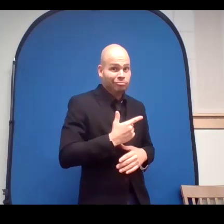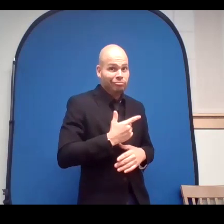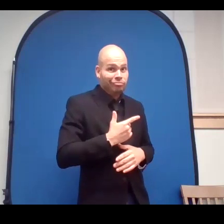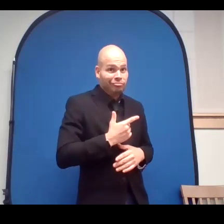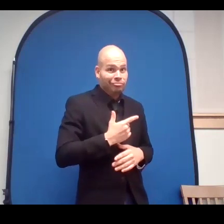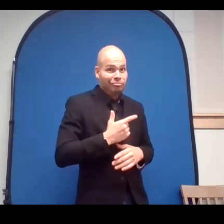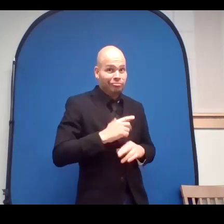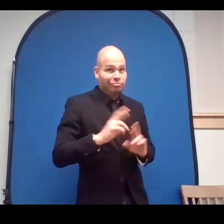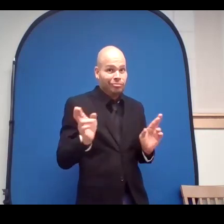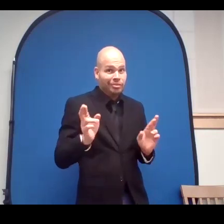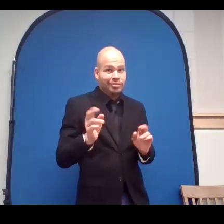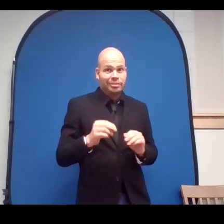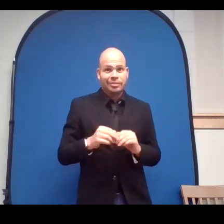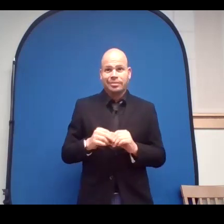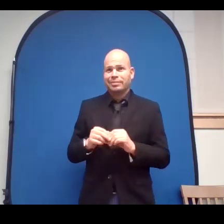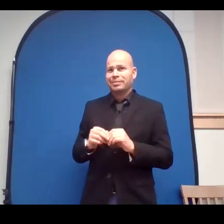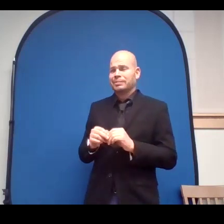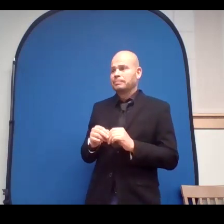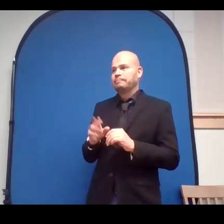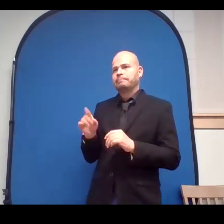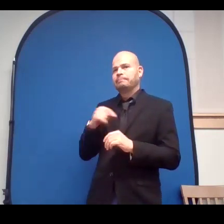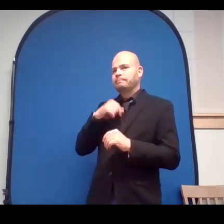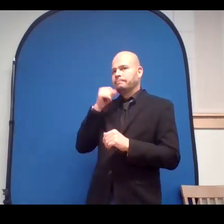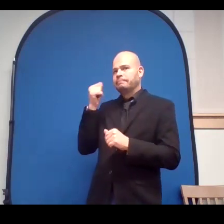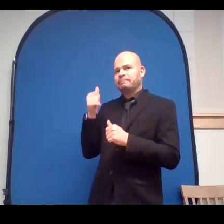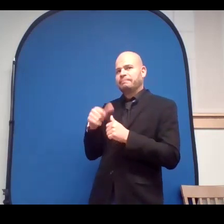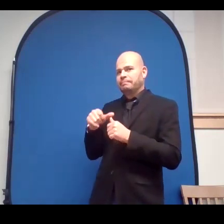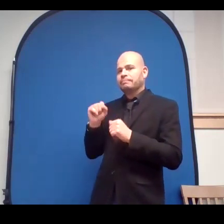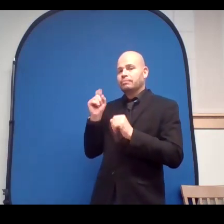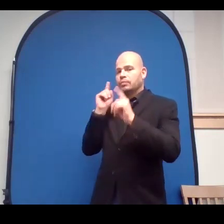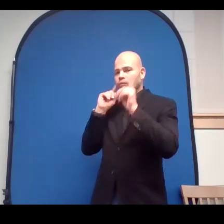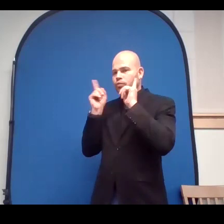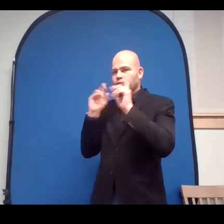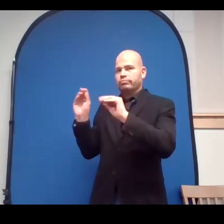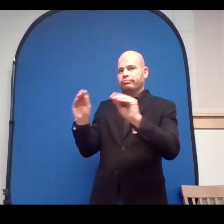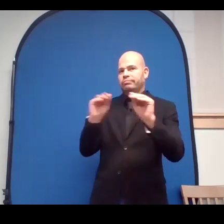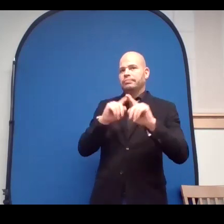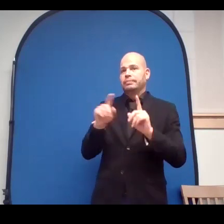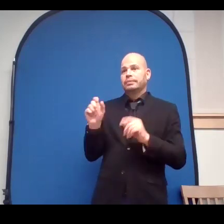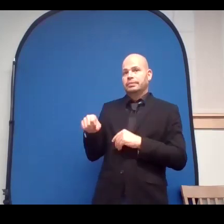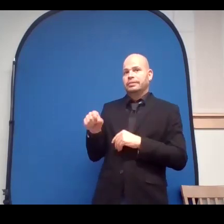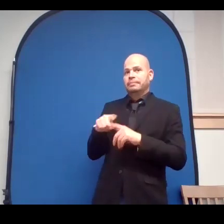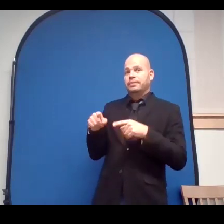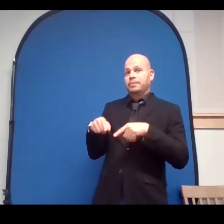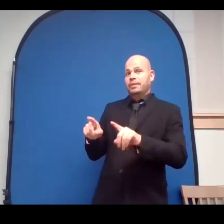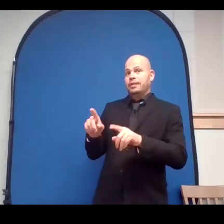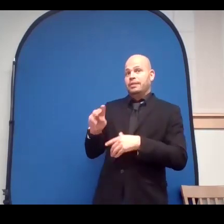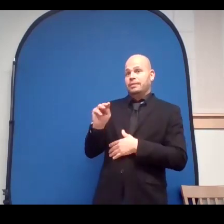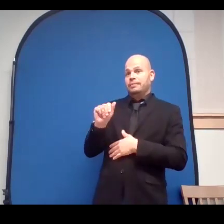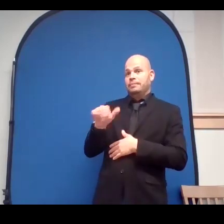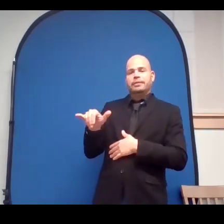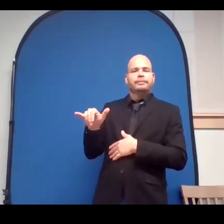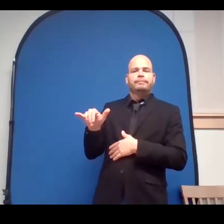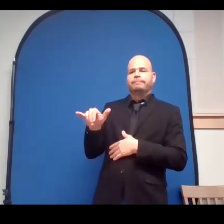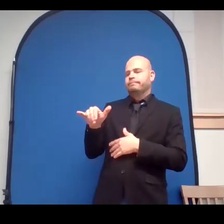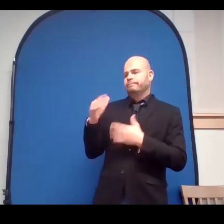point at the. I cannot recall when I found that out. Eventually, I did find out. I cannot recall if that was during the May, or when I found that